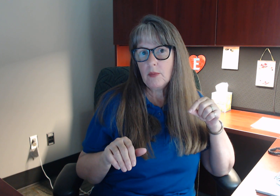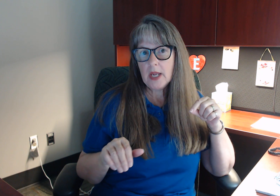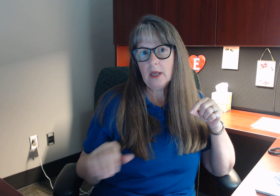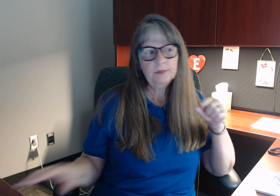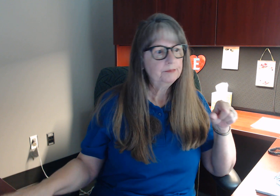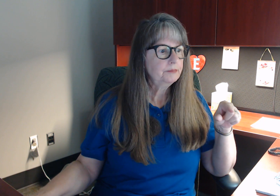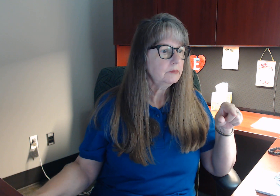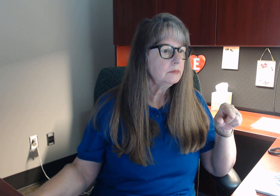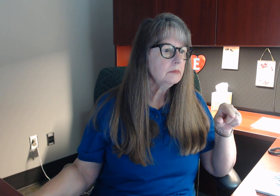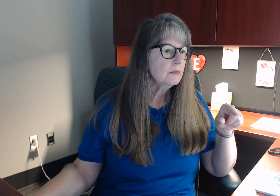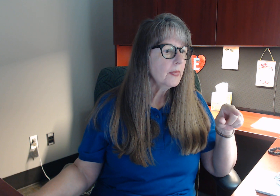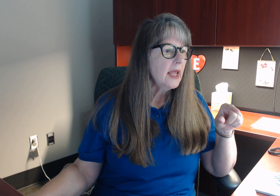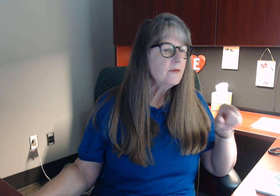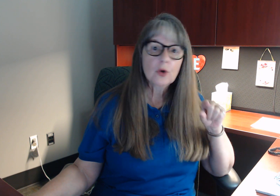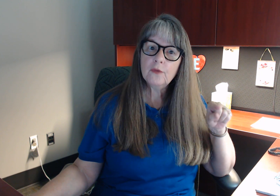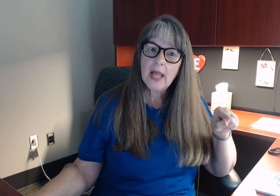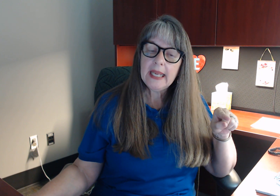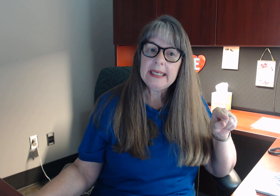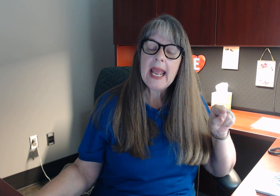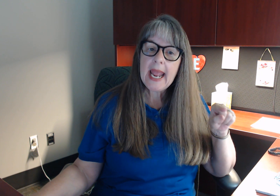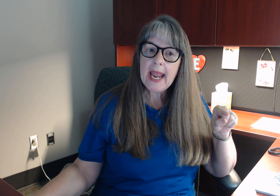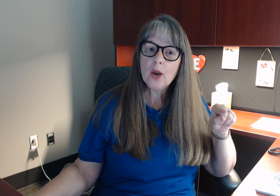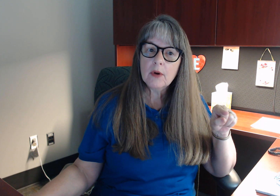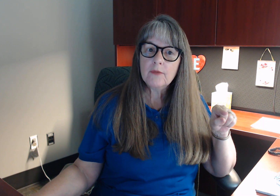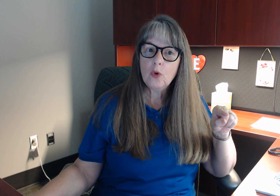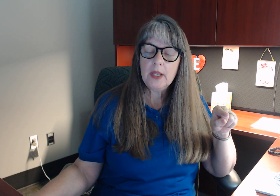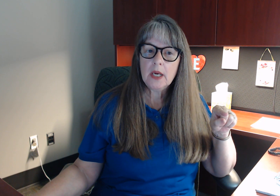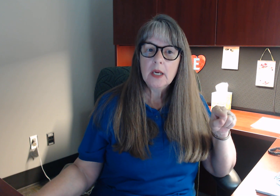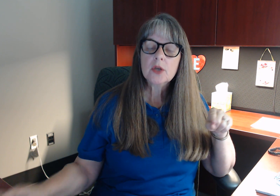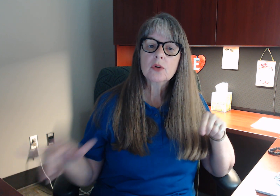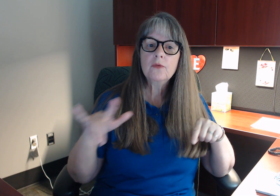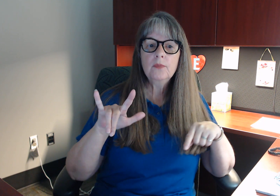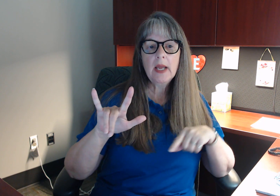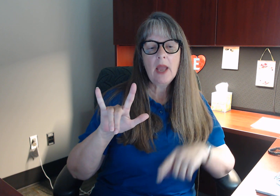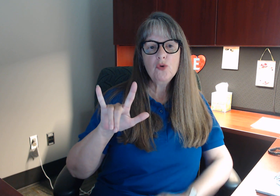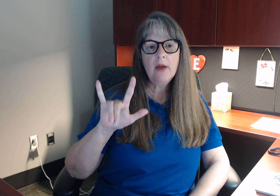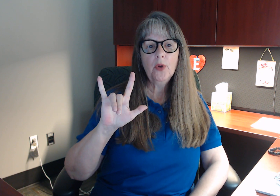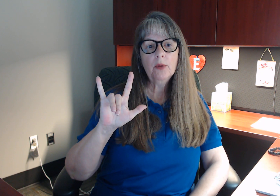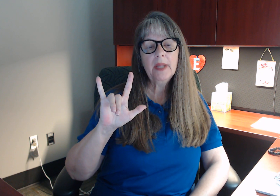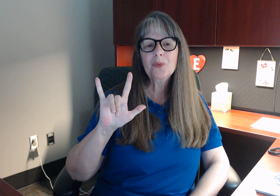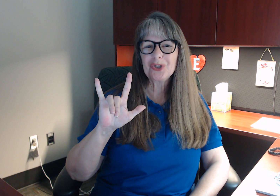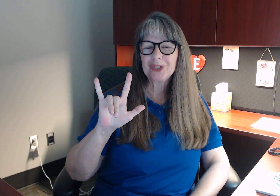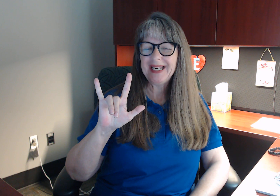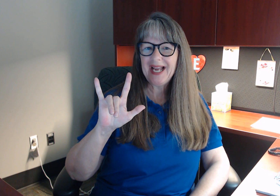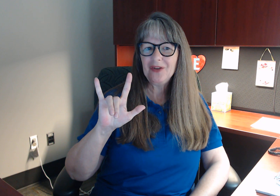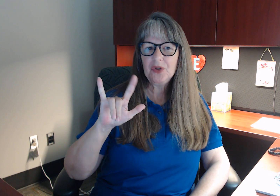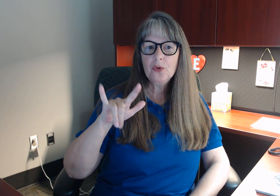acrophobia. Fear of flying, aerophobia. So you have your airplane, which looks like an I love you,